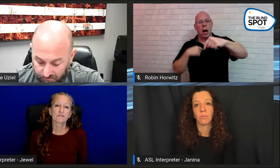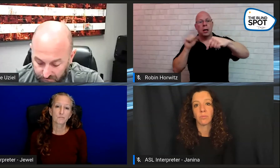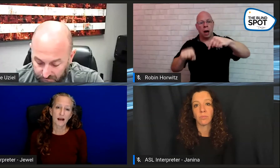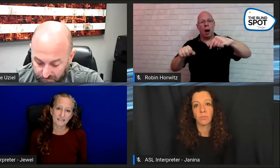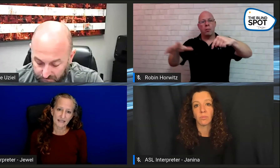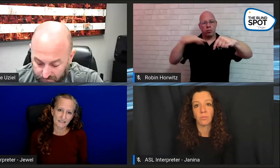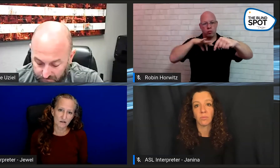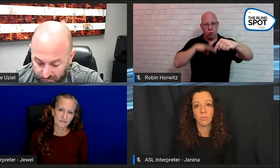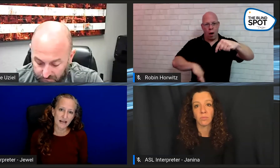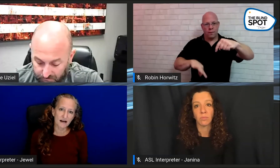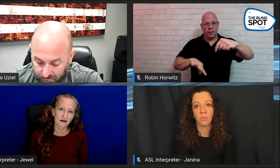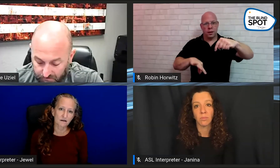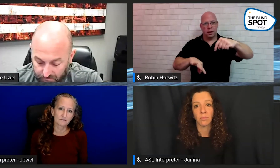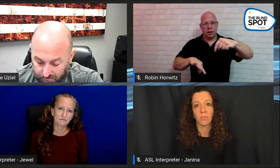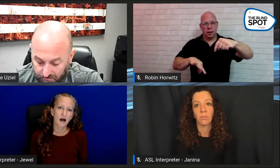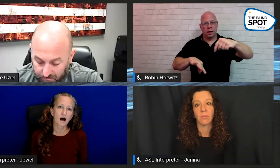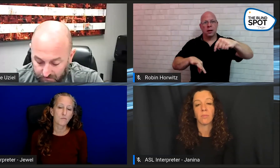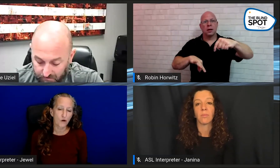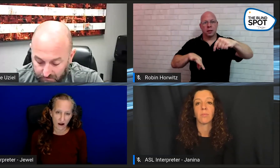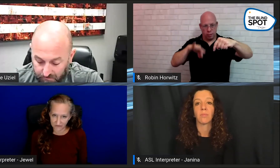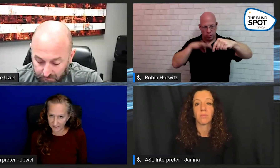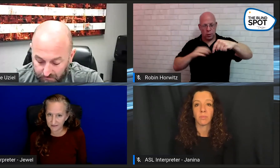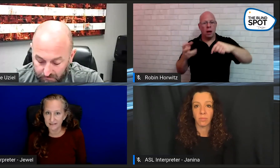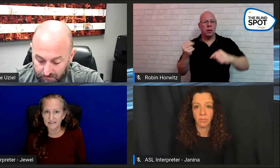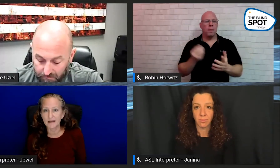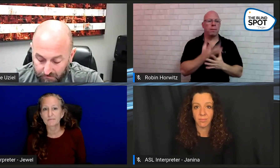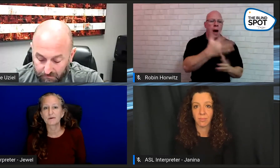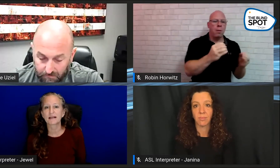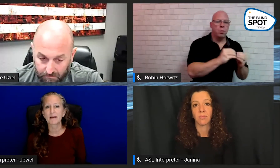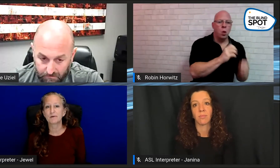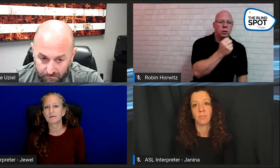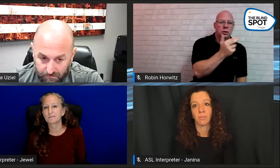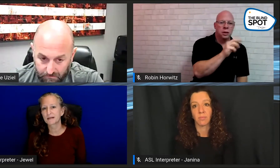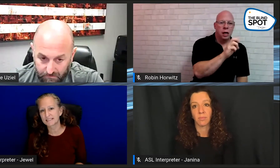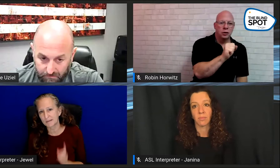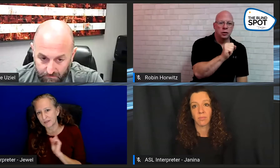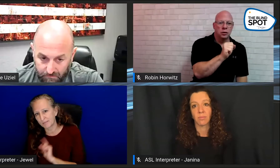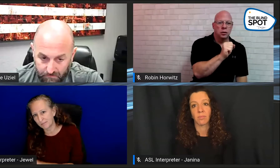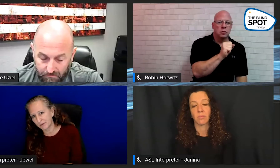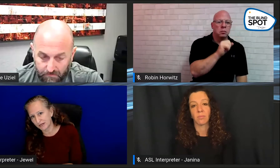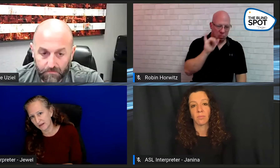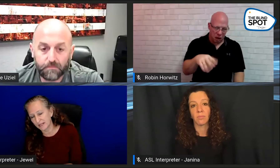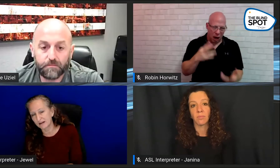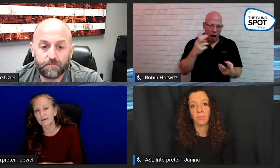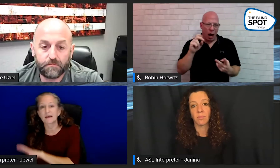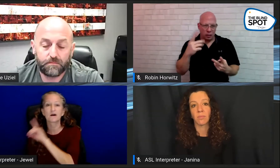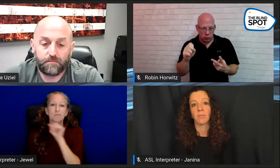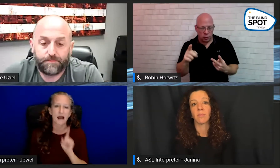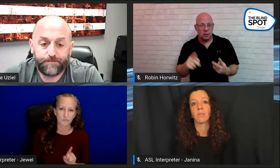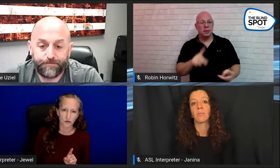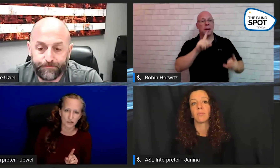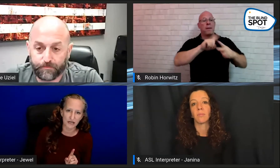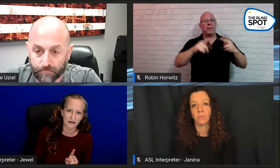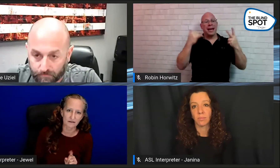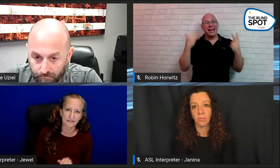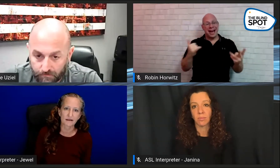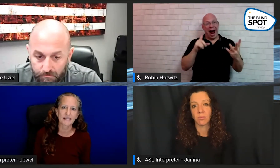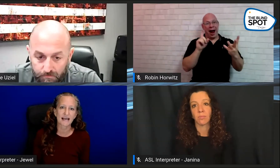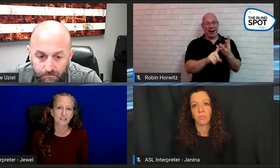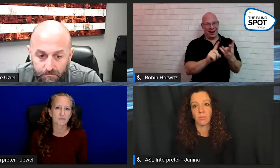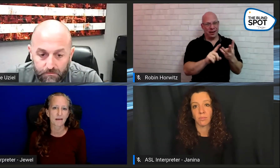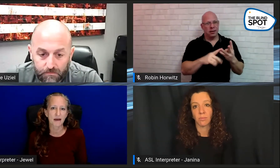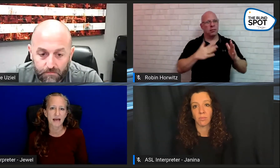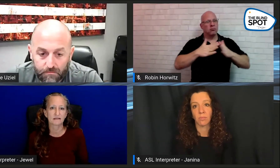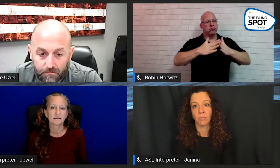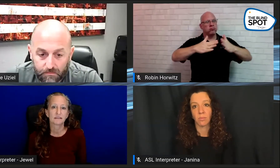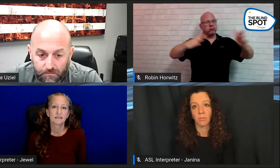So if the price does go down, I'll profit because I put a put on there, and then I'll buy more shares. That's